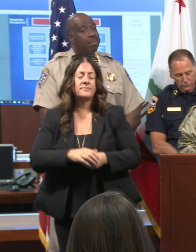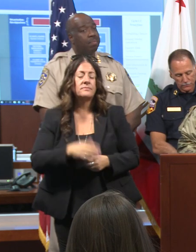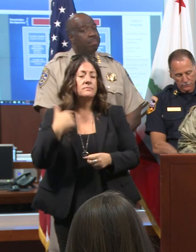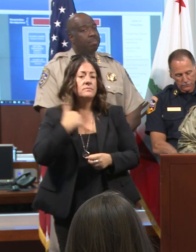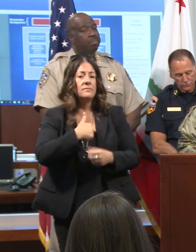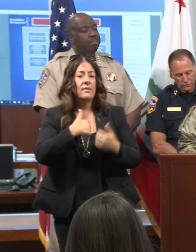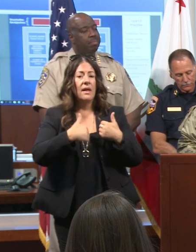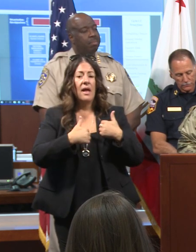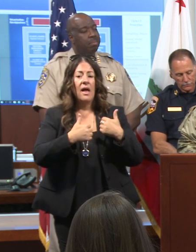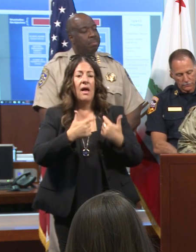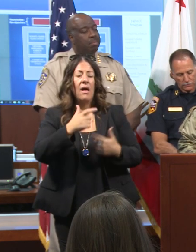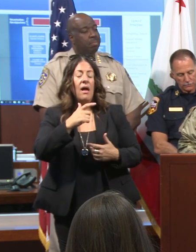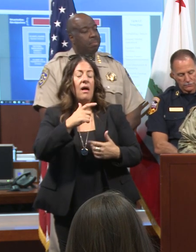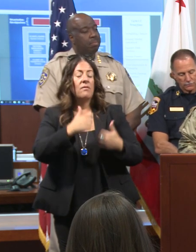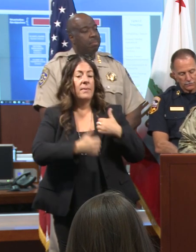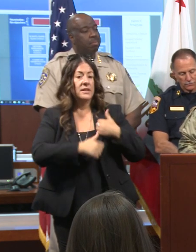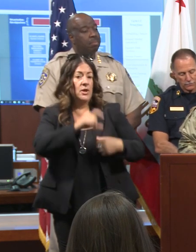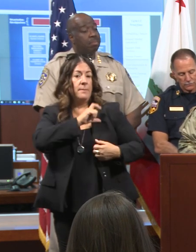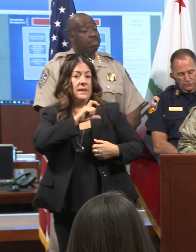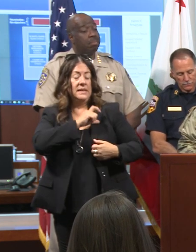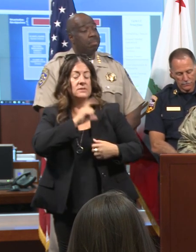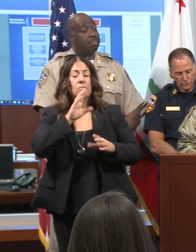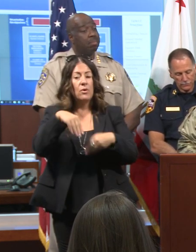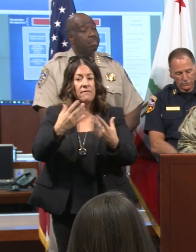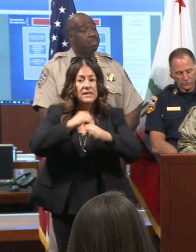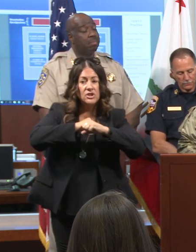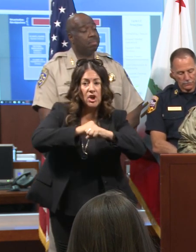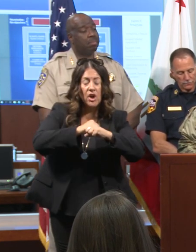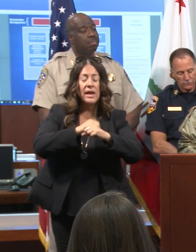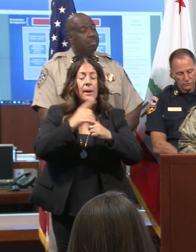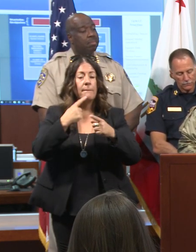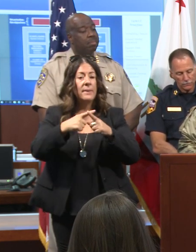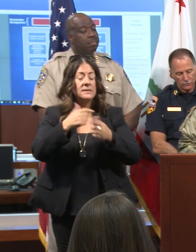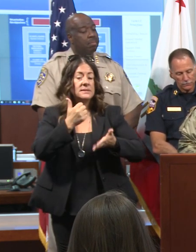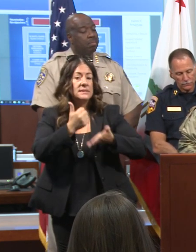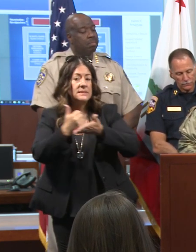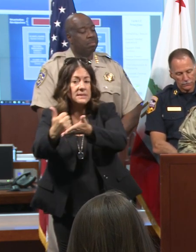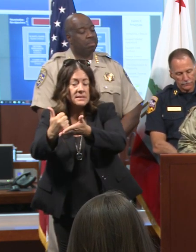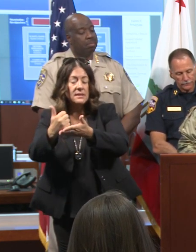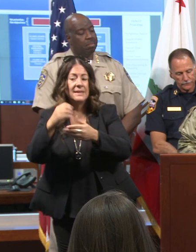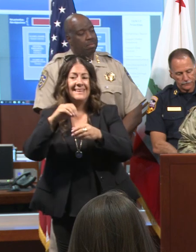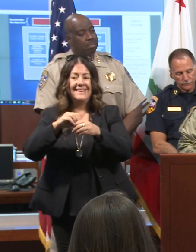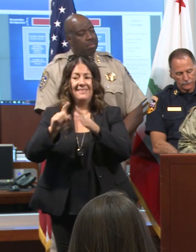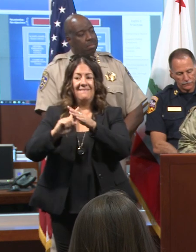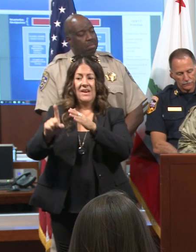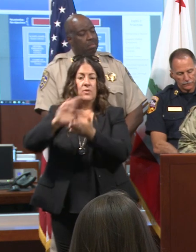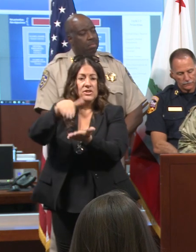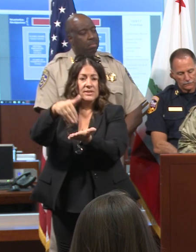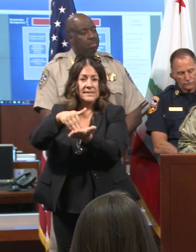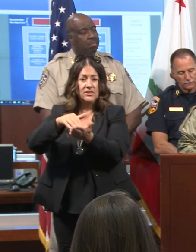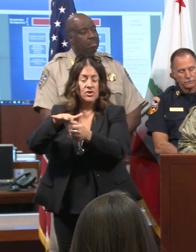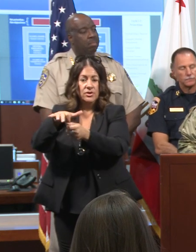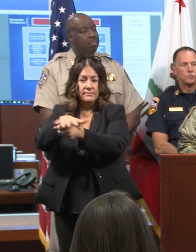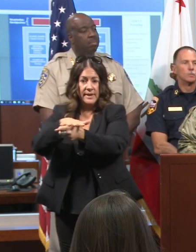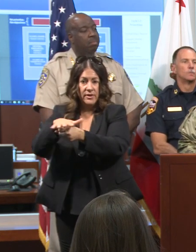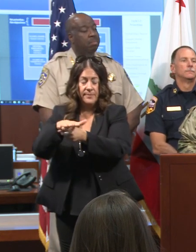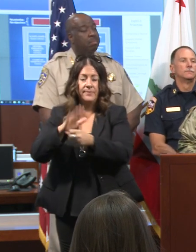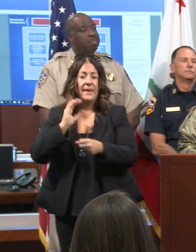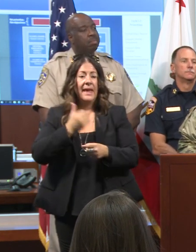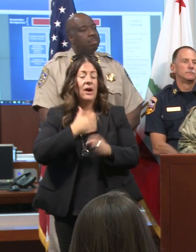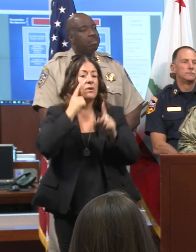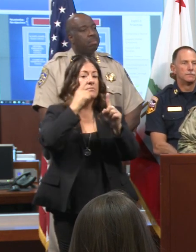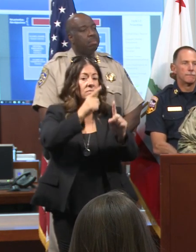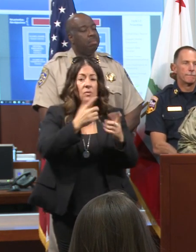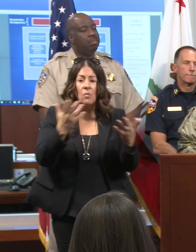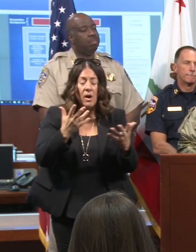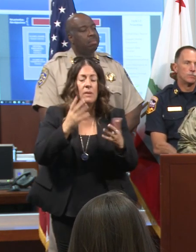military personnel, police personnel that are providing security and assistance at the evacuation centers. Our new mission sets that are evolving,